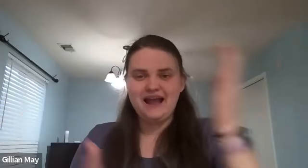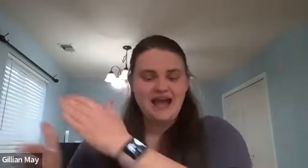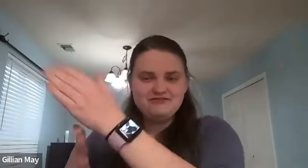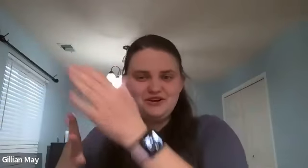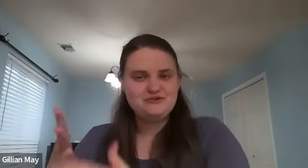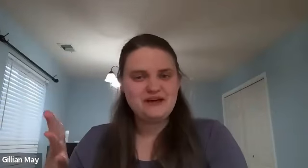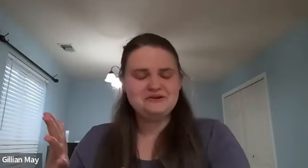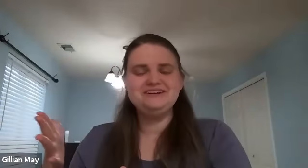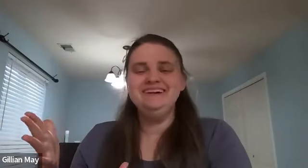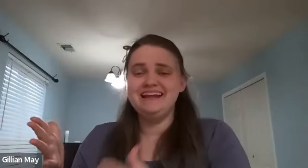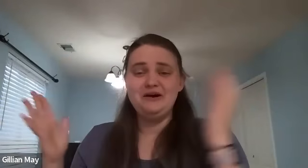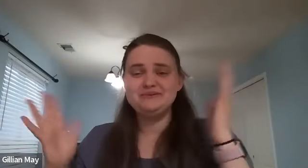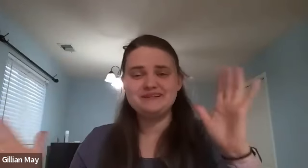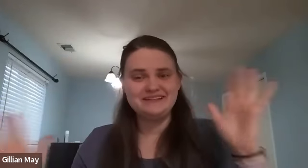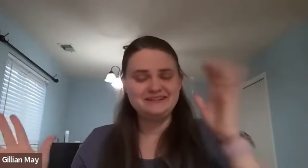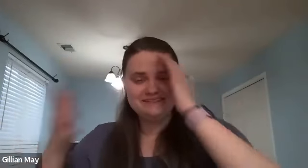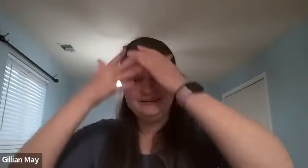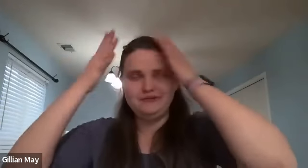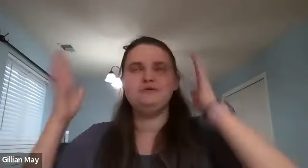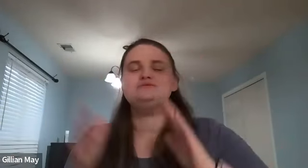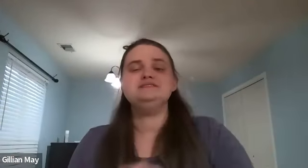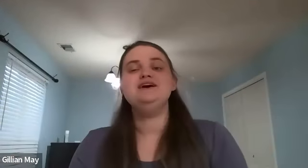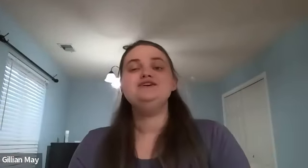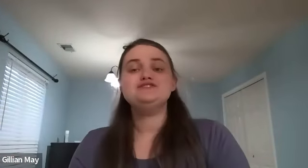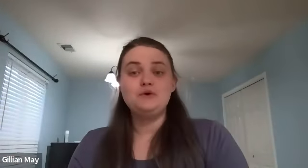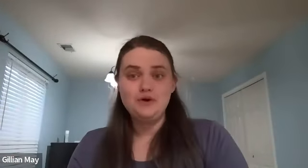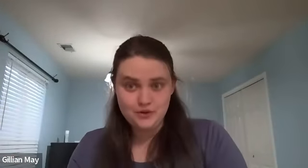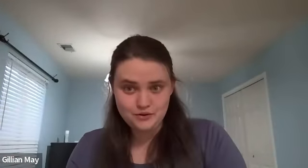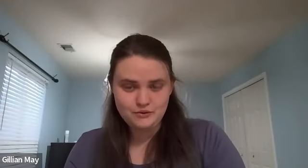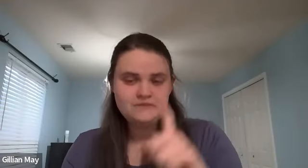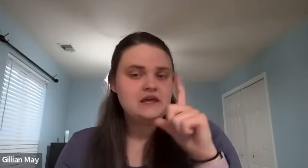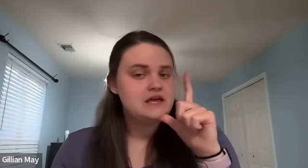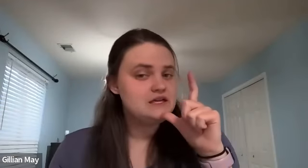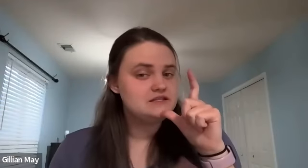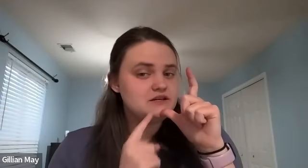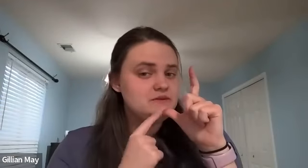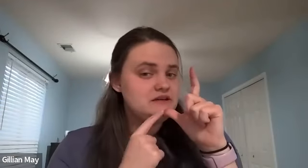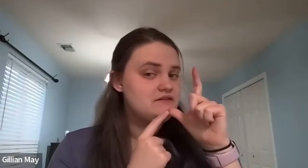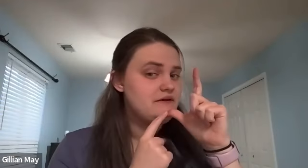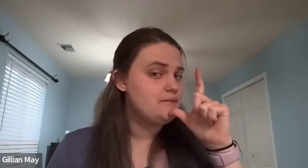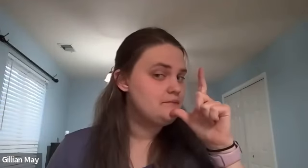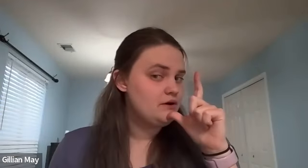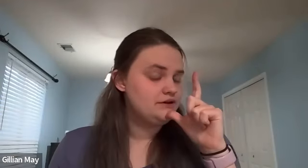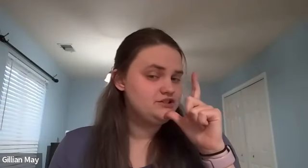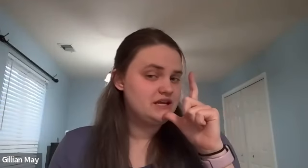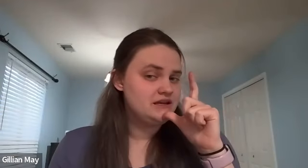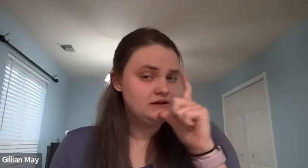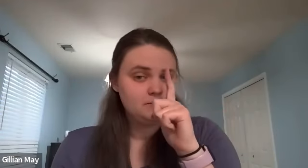I have to go in that order. It helps me clearly know which ones. So who is going to be thumb on your chin,